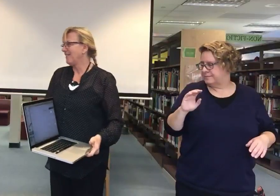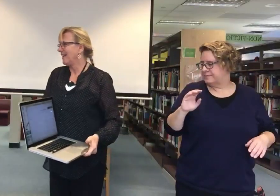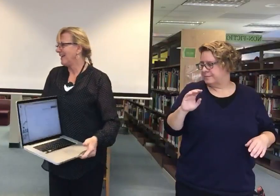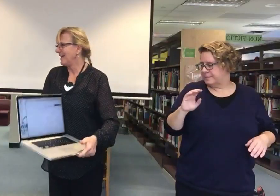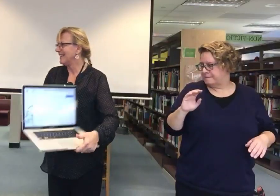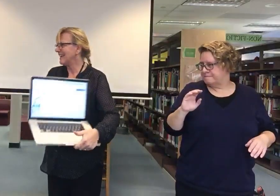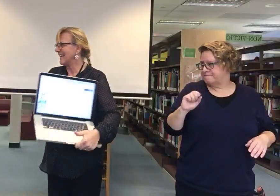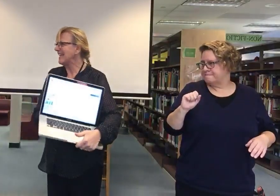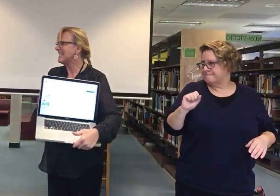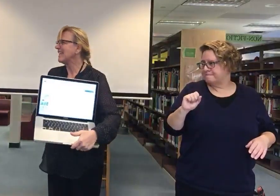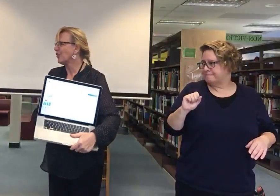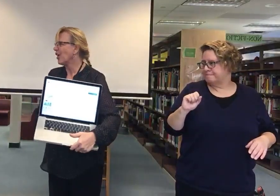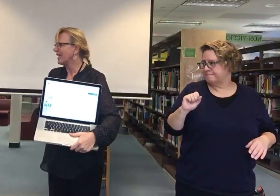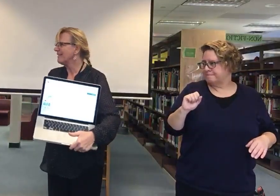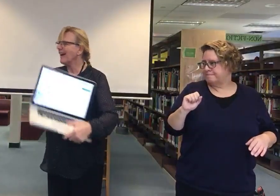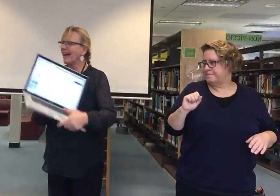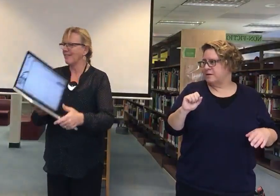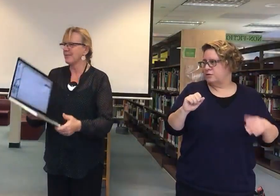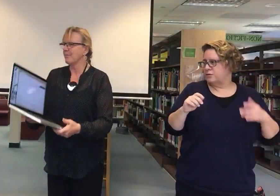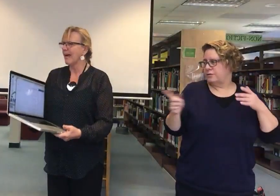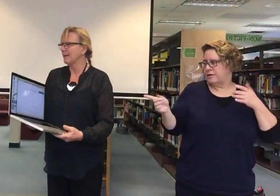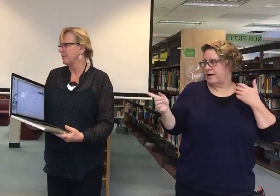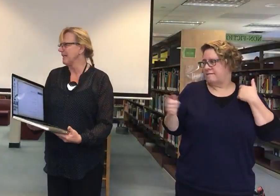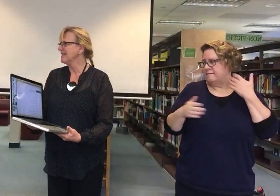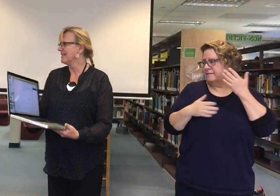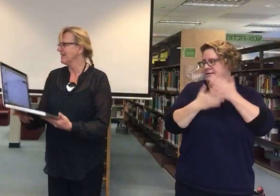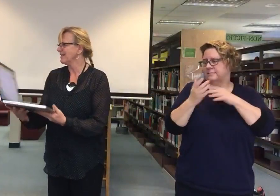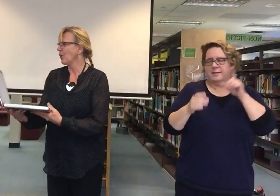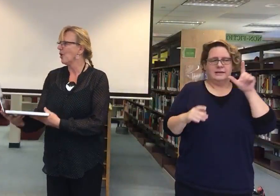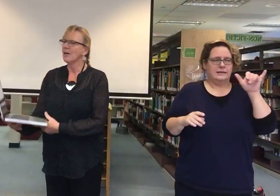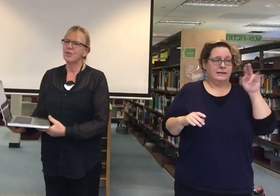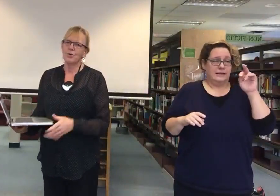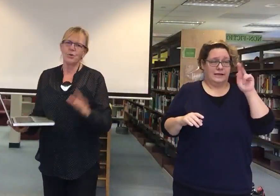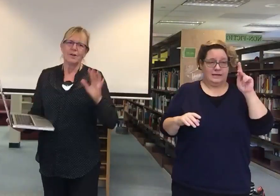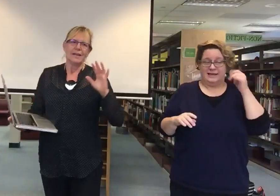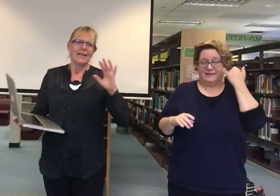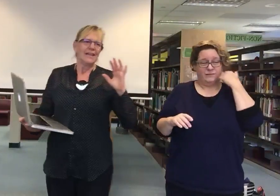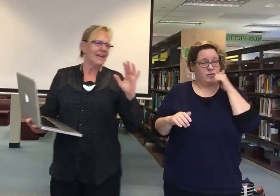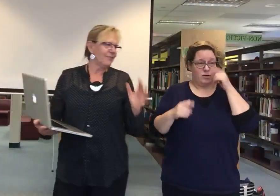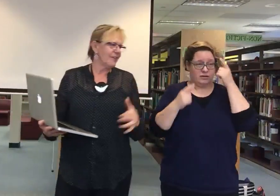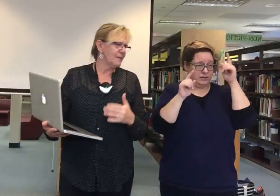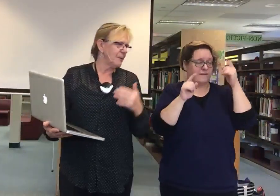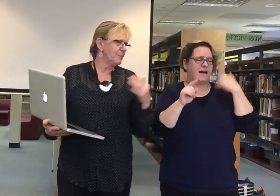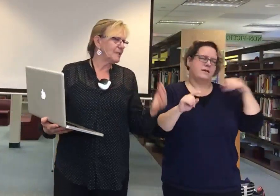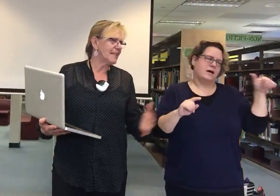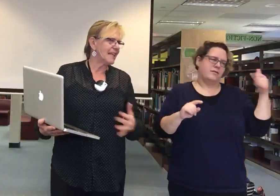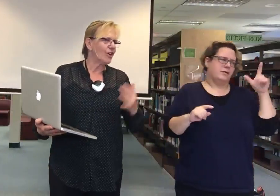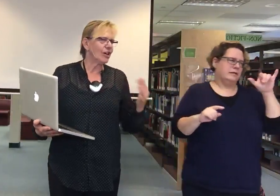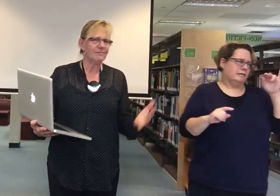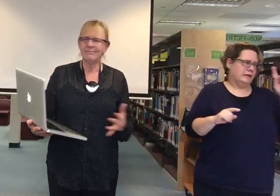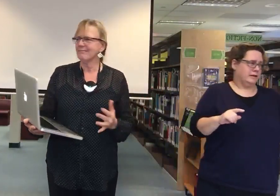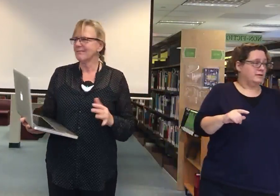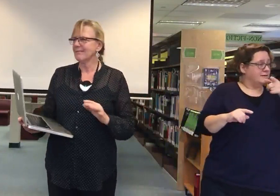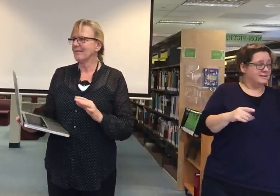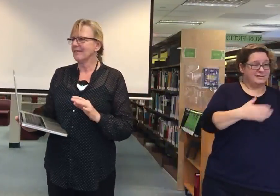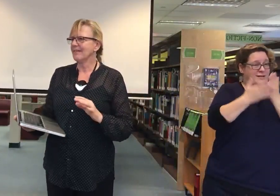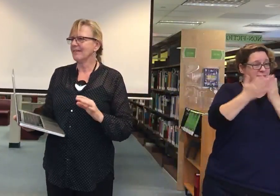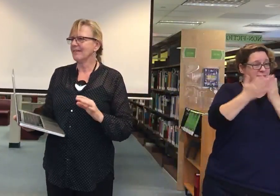backup and I have the links that are on it, I have some backup links. So if people didn't get